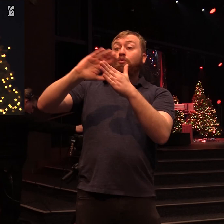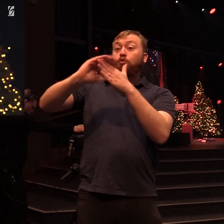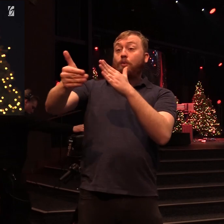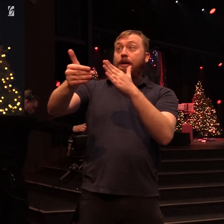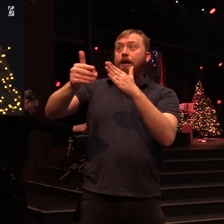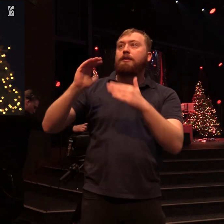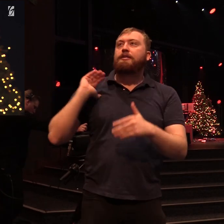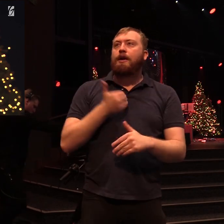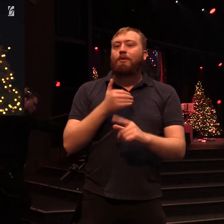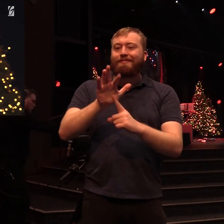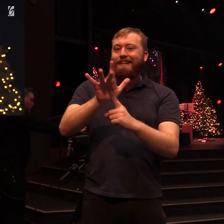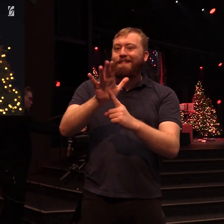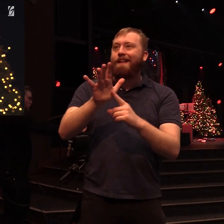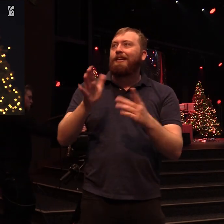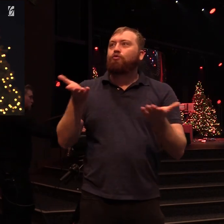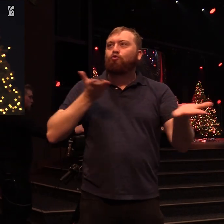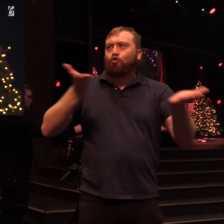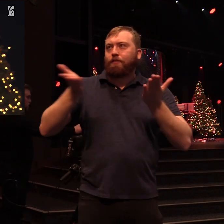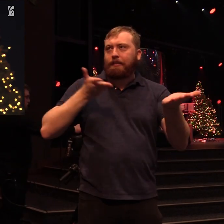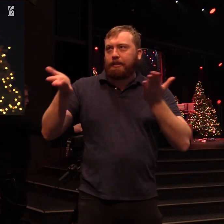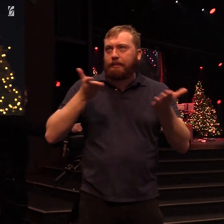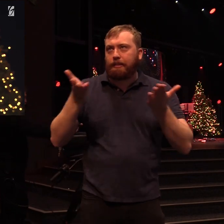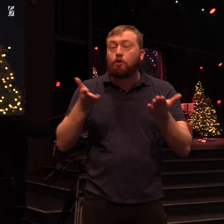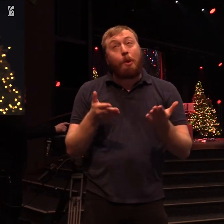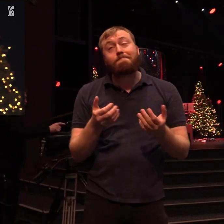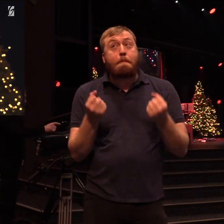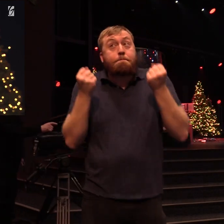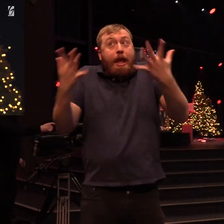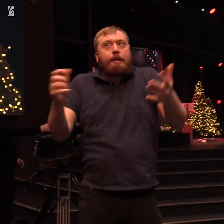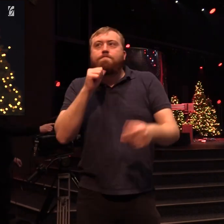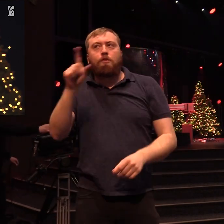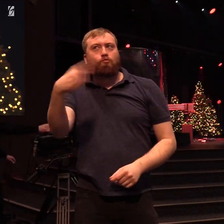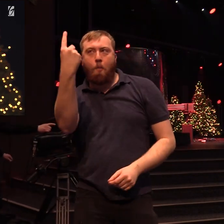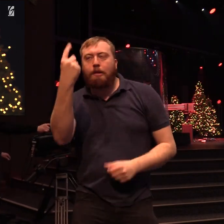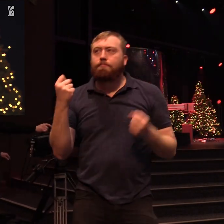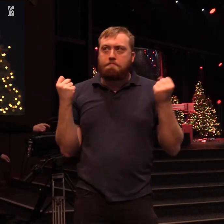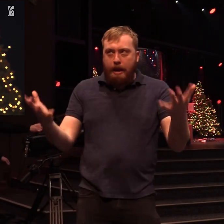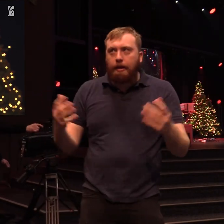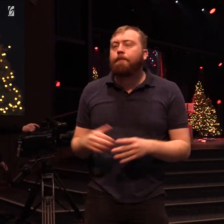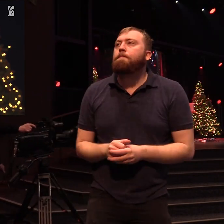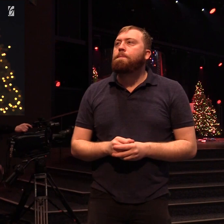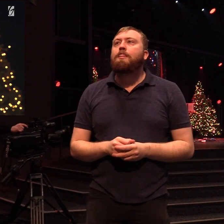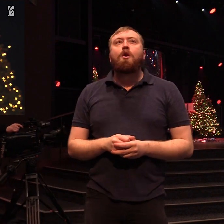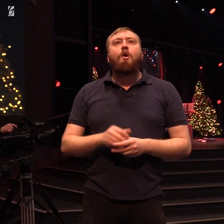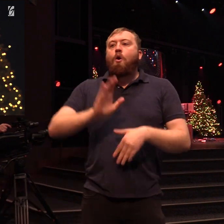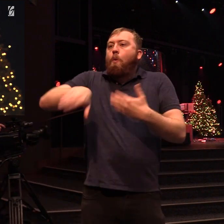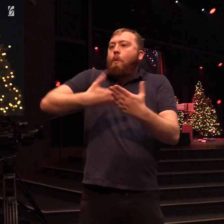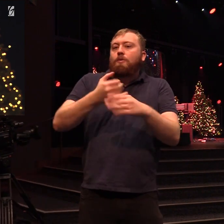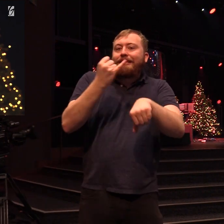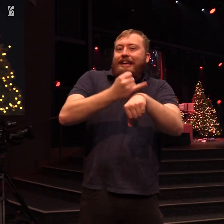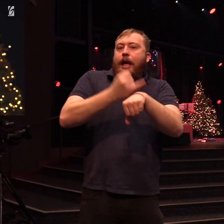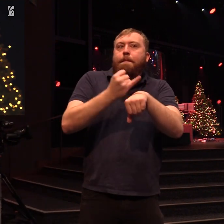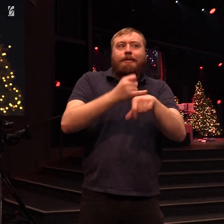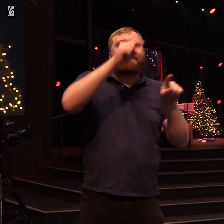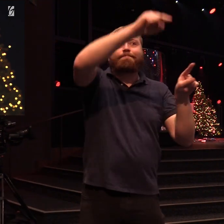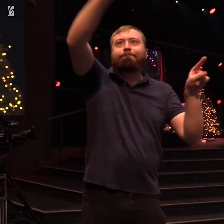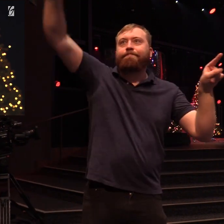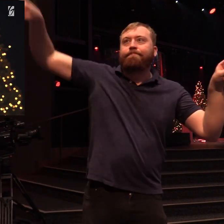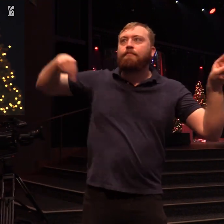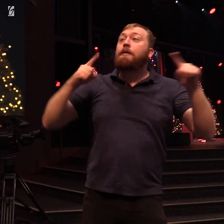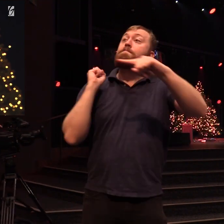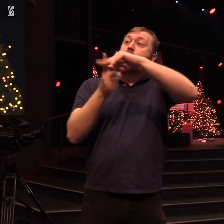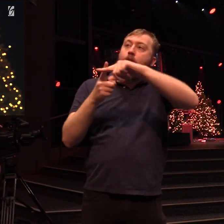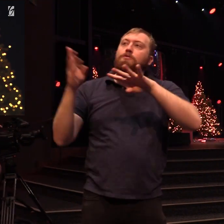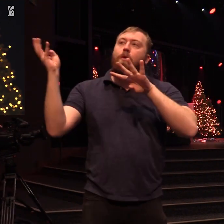our candlelight service, or services, I should say, all of our campuses and online. And let me tell you something